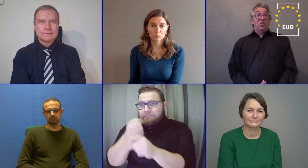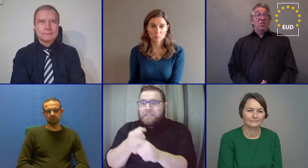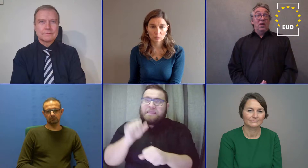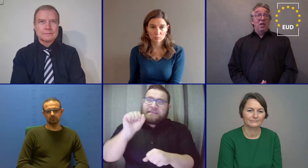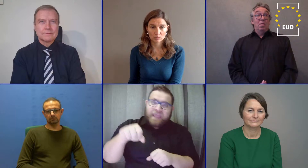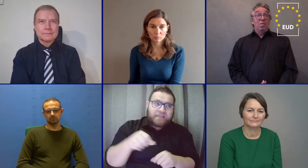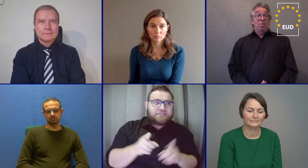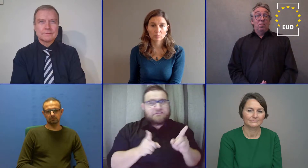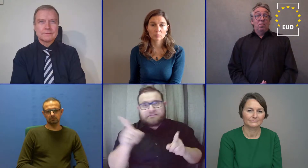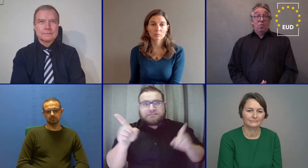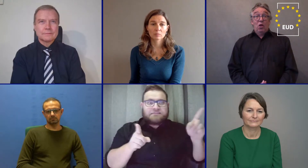TV.